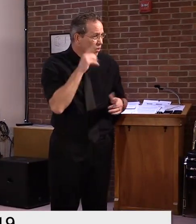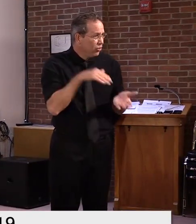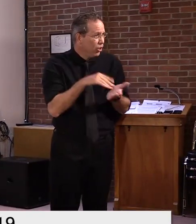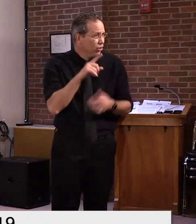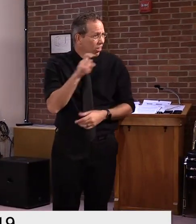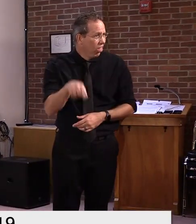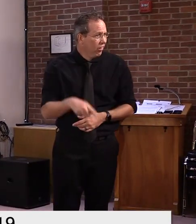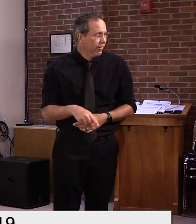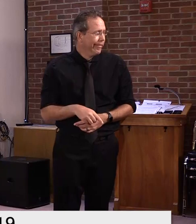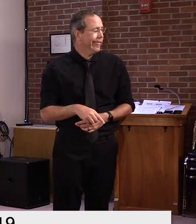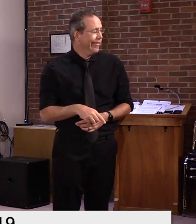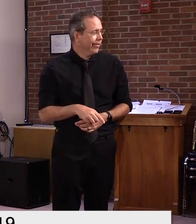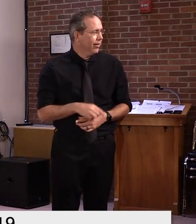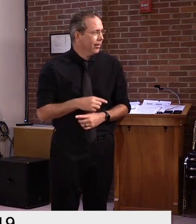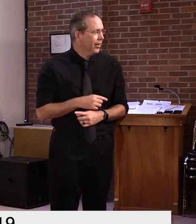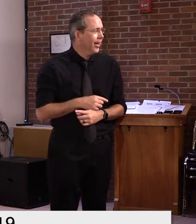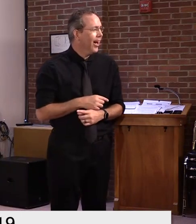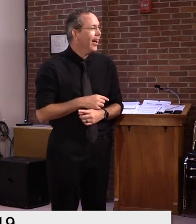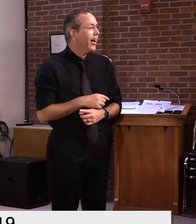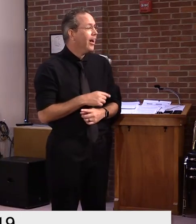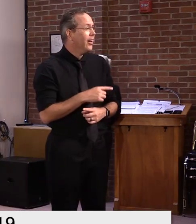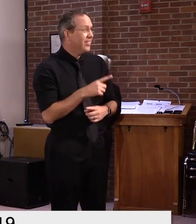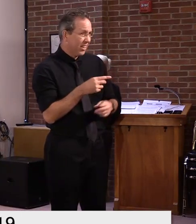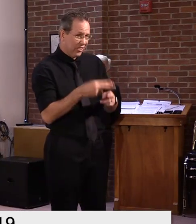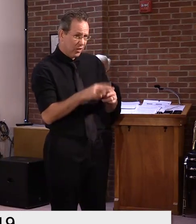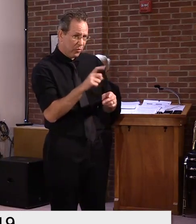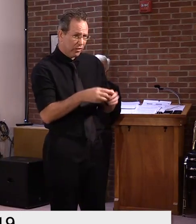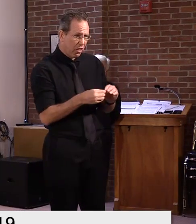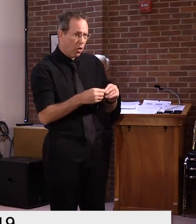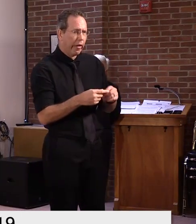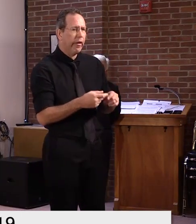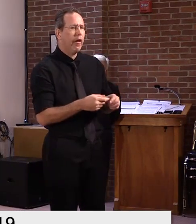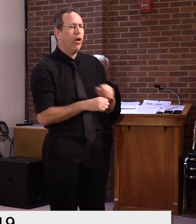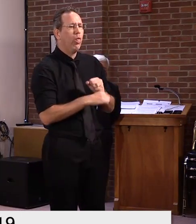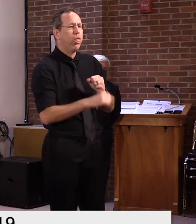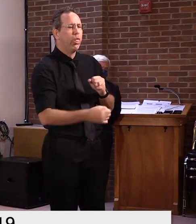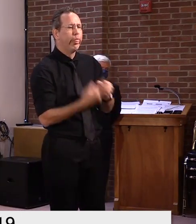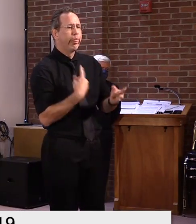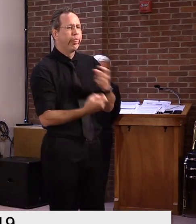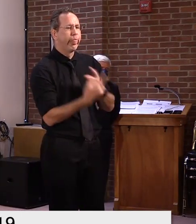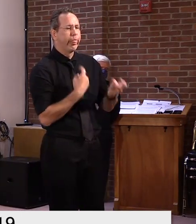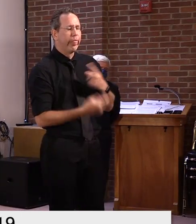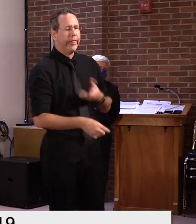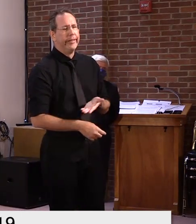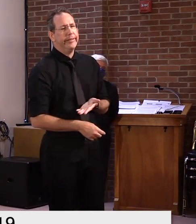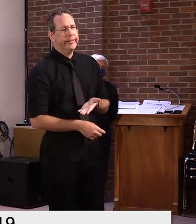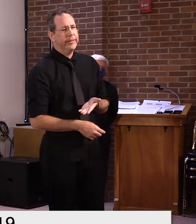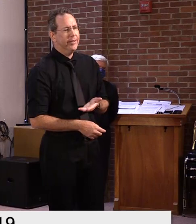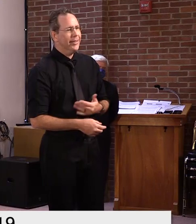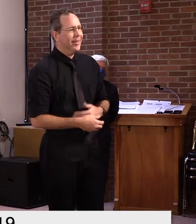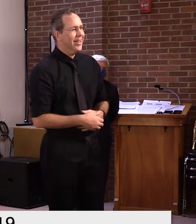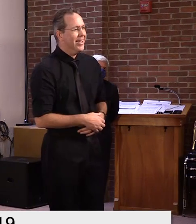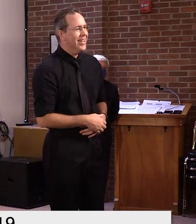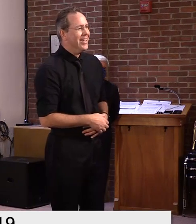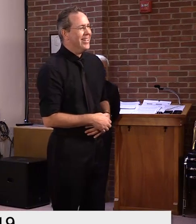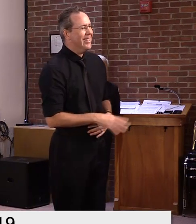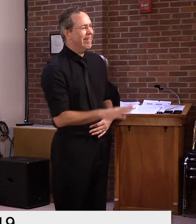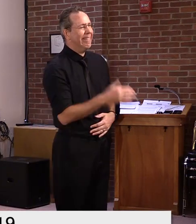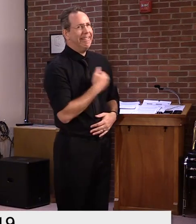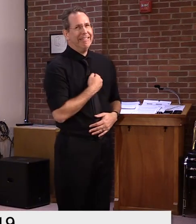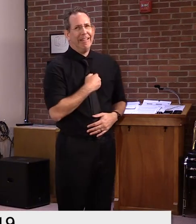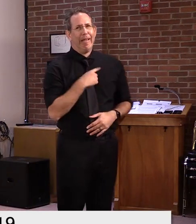Yeah. Sorry about that. This one's very brief. In June, you signed, I think it was Act 105